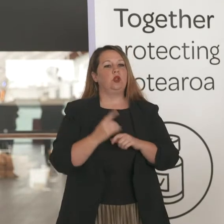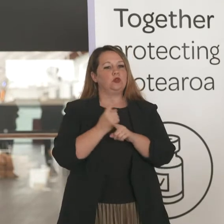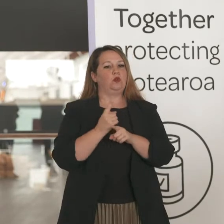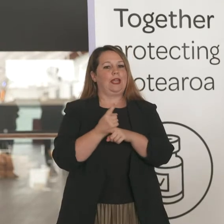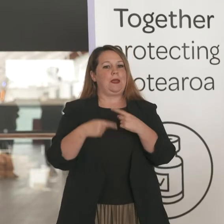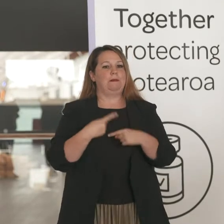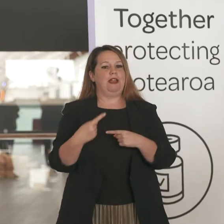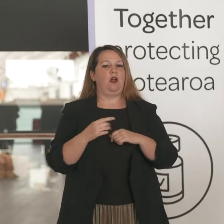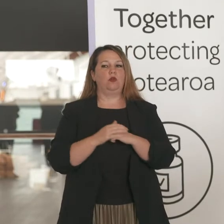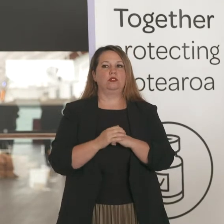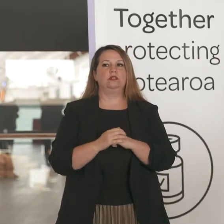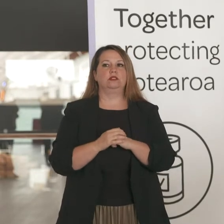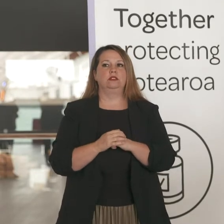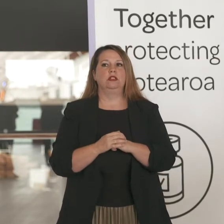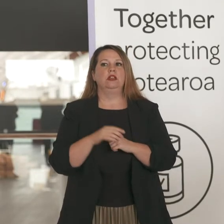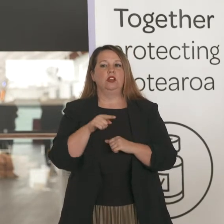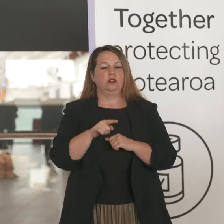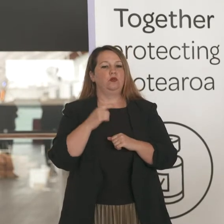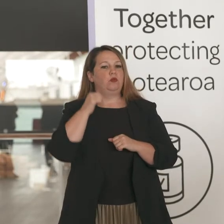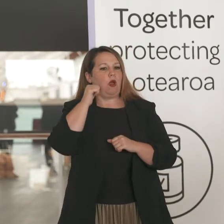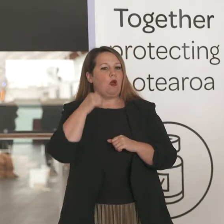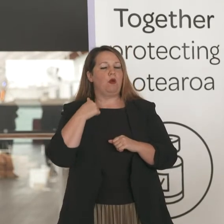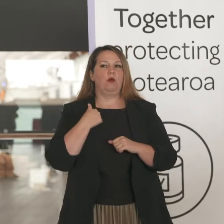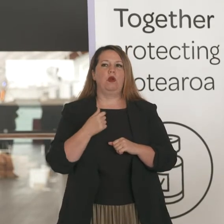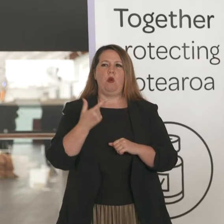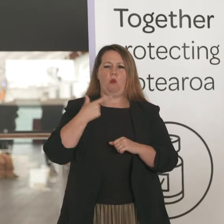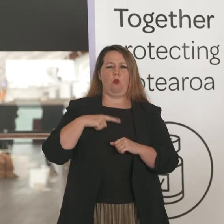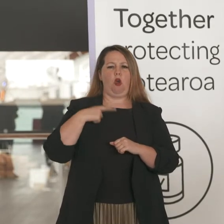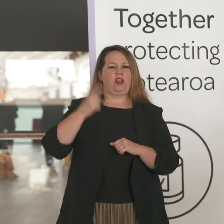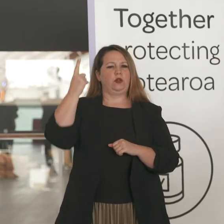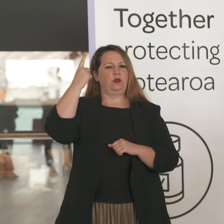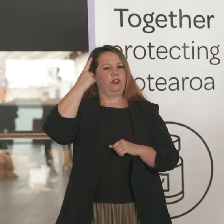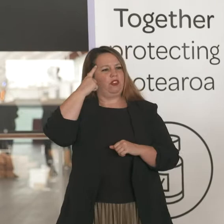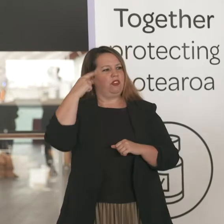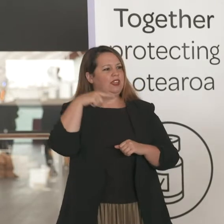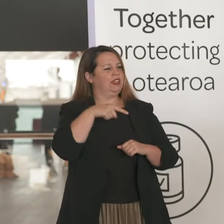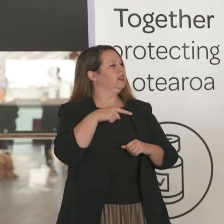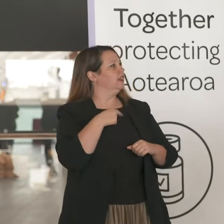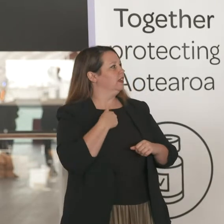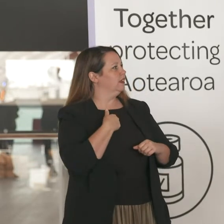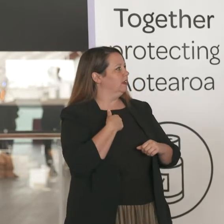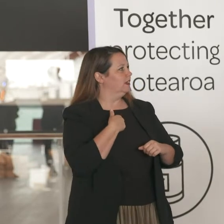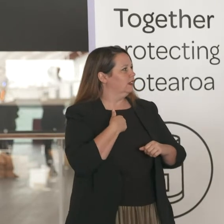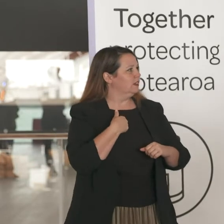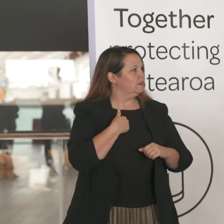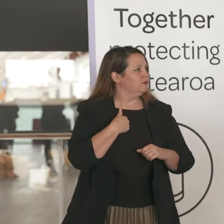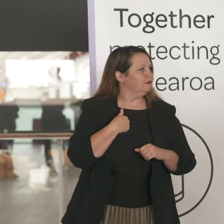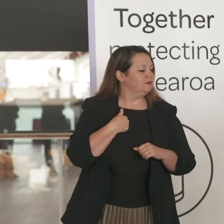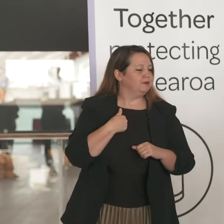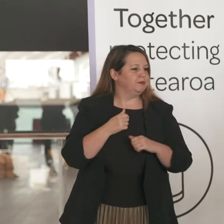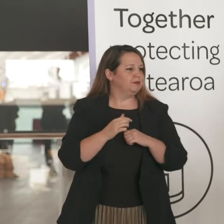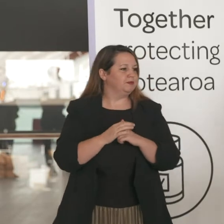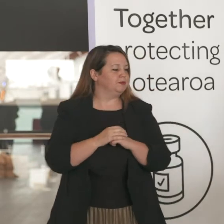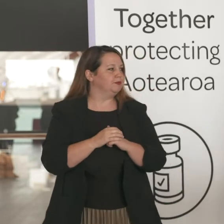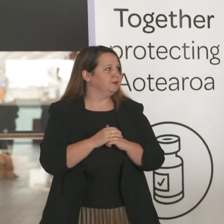of weeks, or grow very, very slightly. Why do you think that is, and what's been done to fix it? Do you want to?